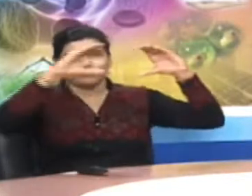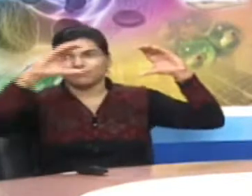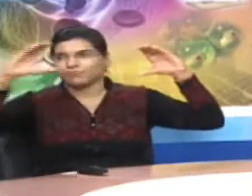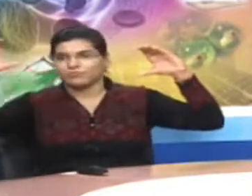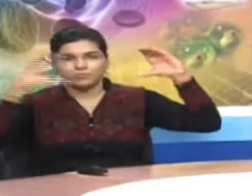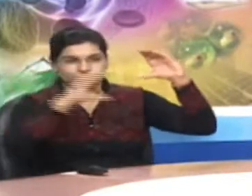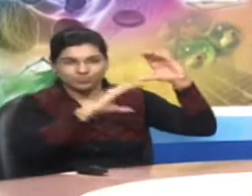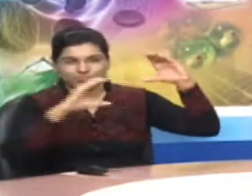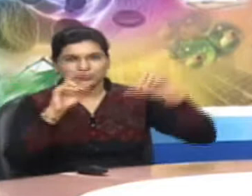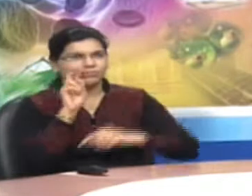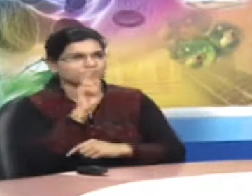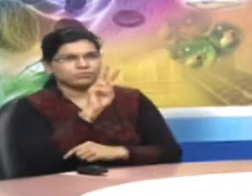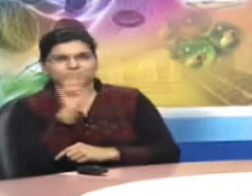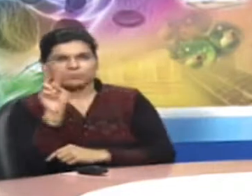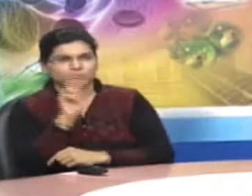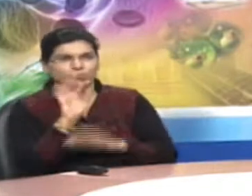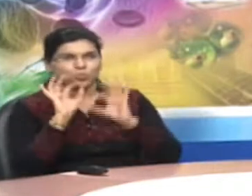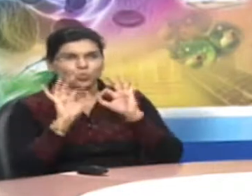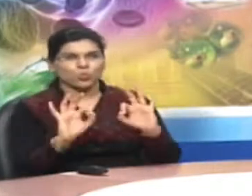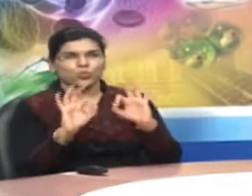if it is correctly in number